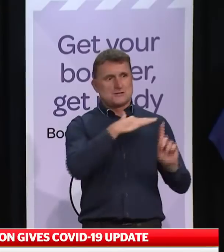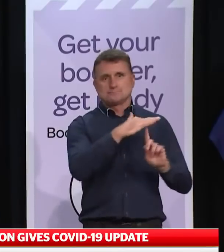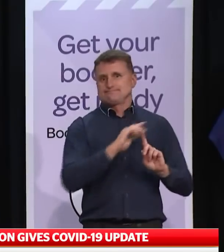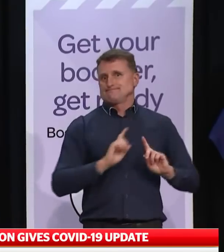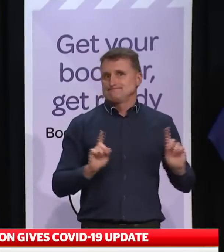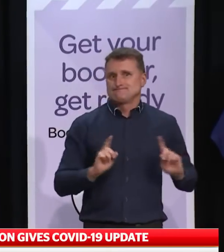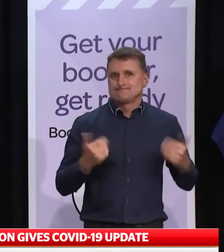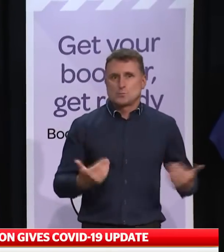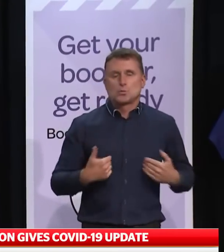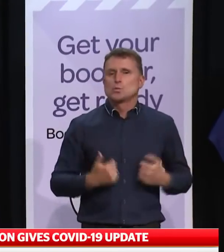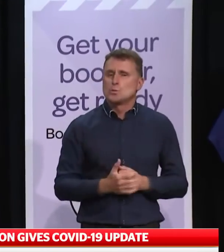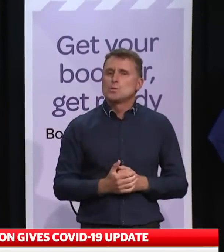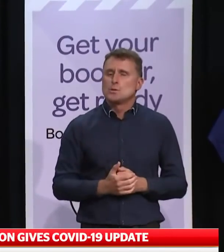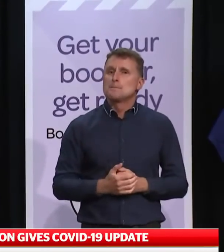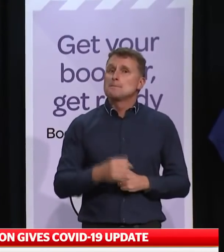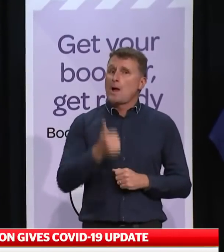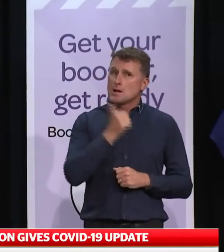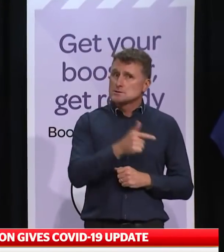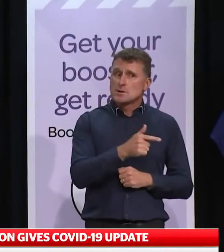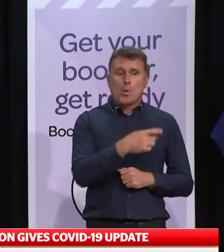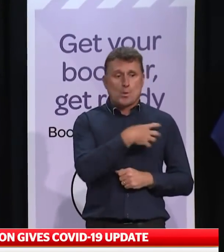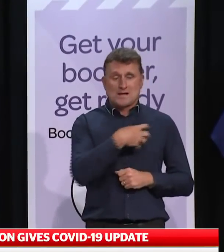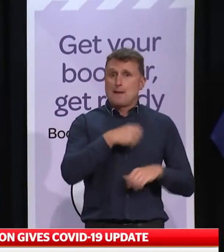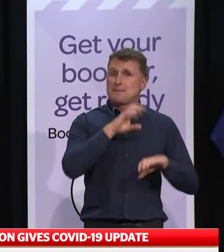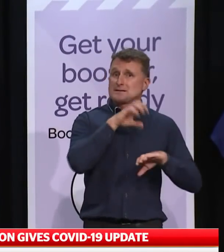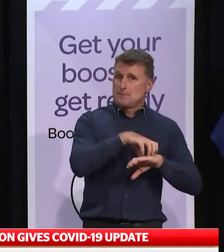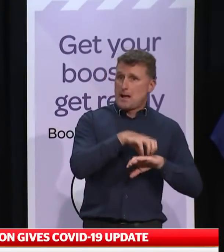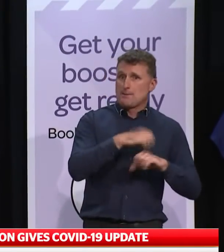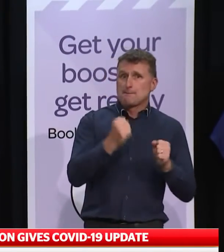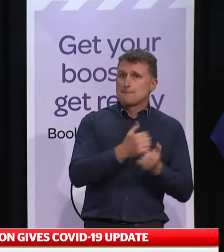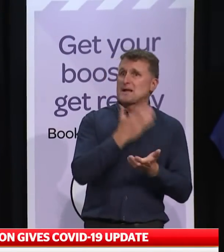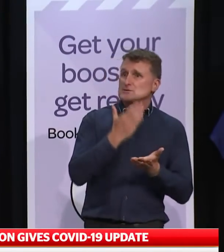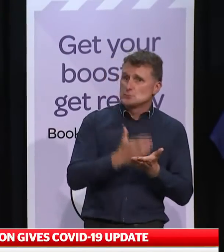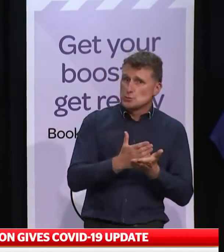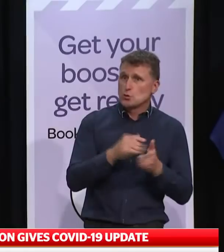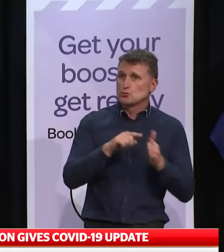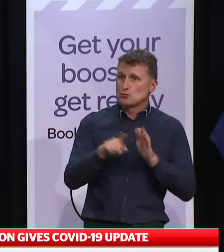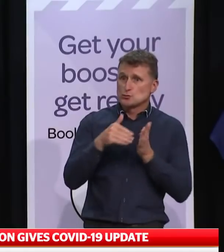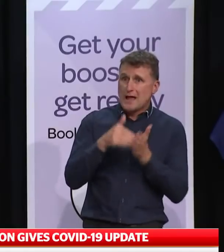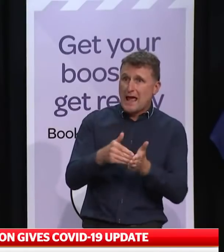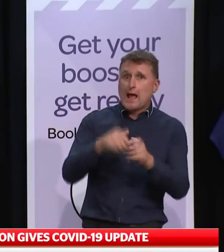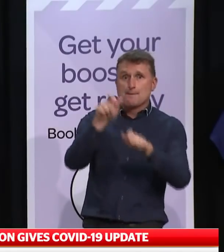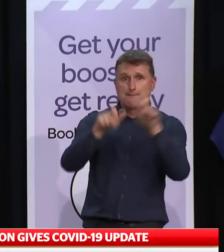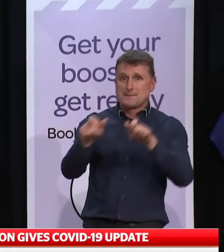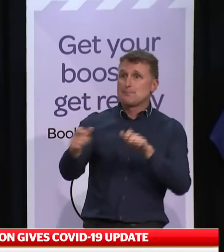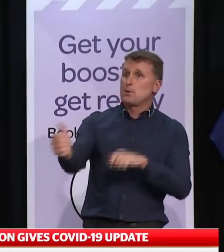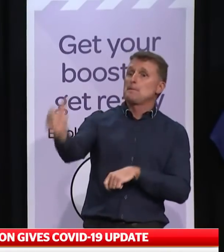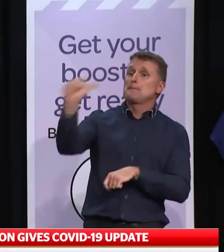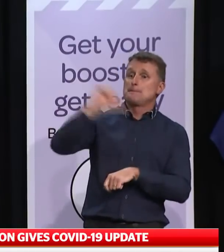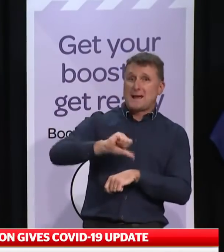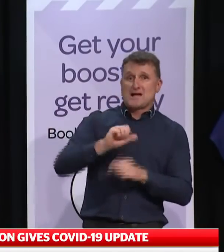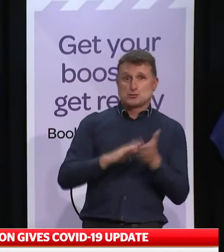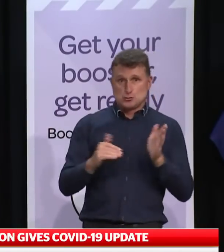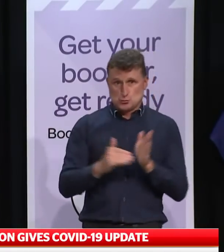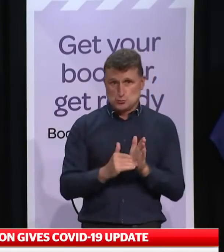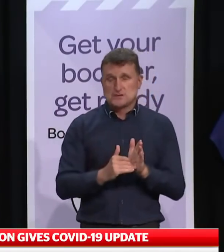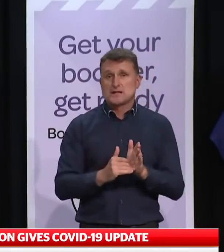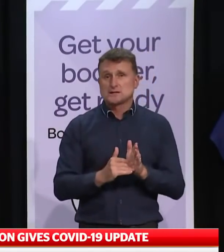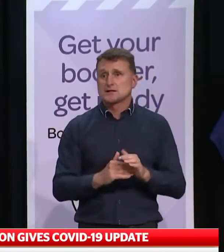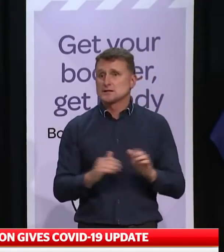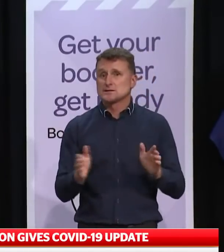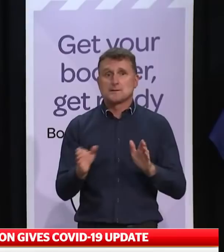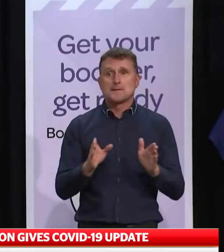hard to be able to make sure that people who have emergency situations return to New Zealand. Do you